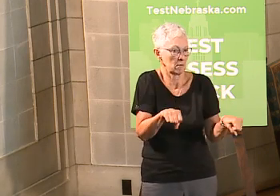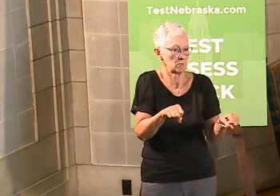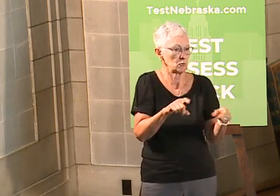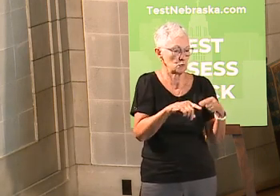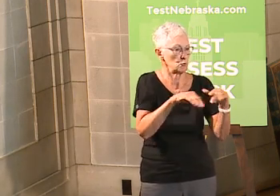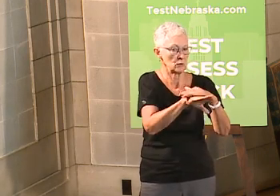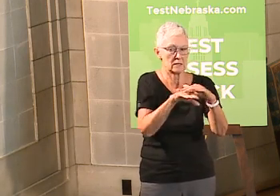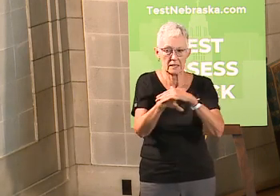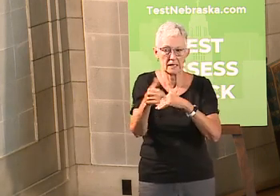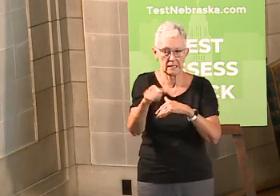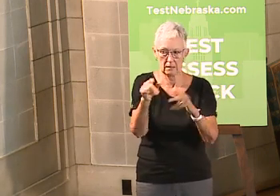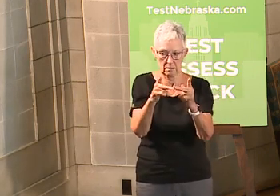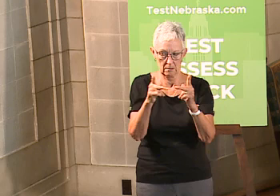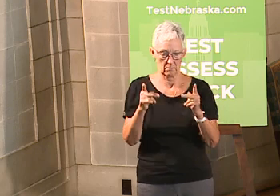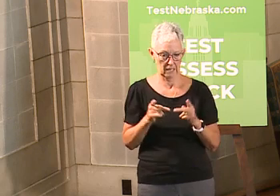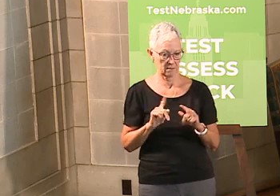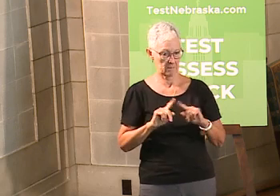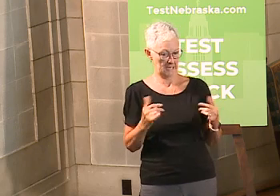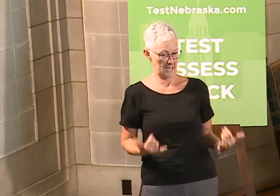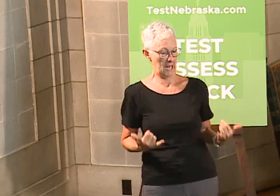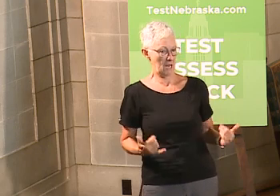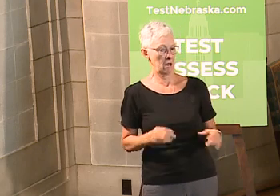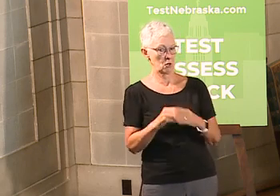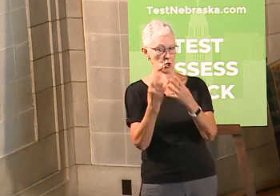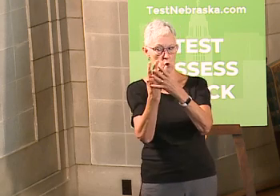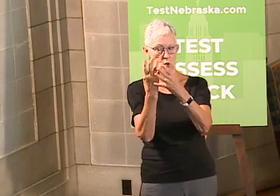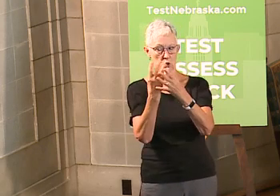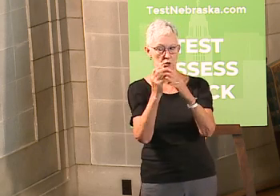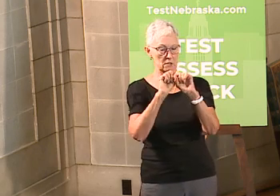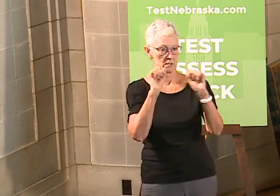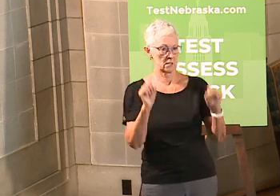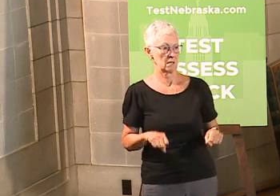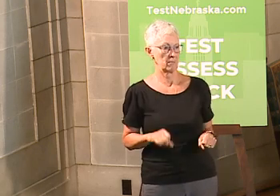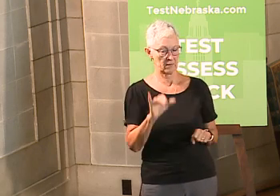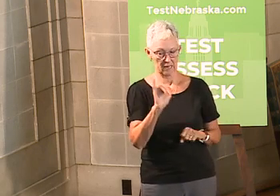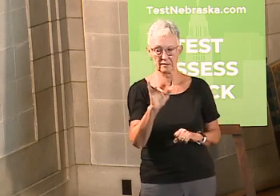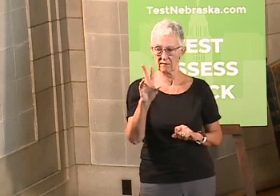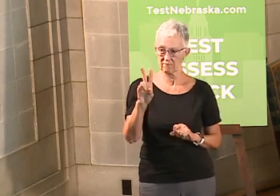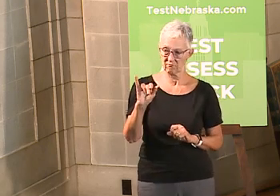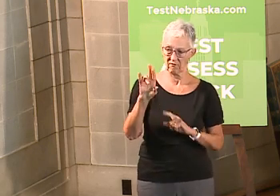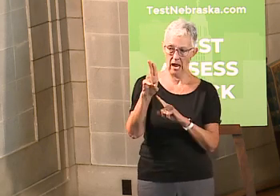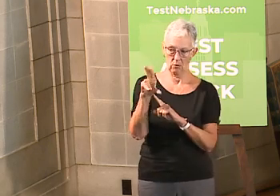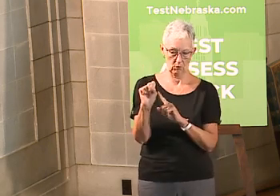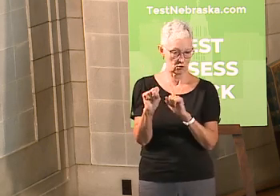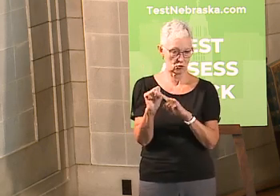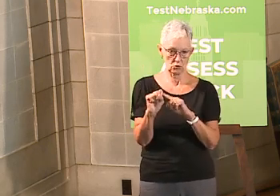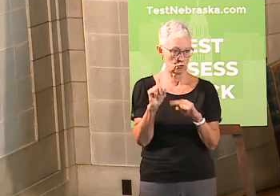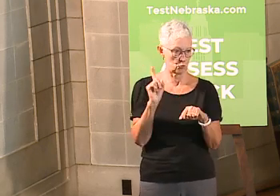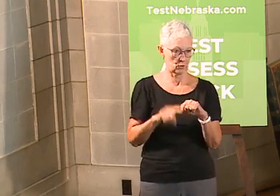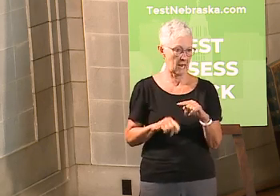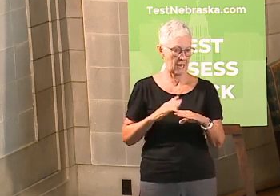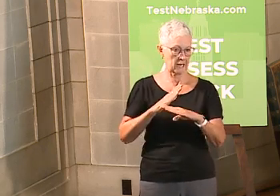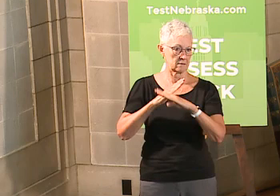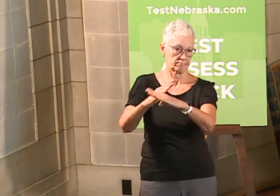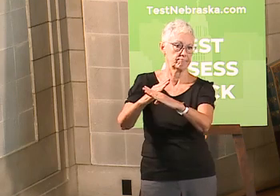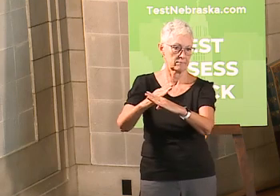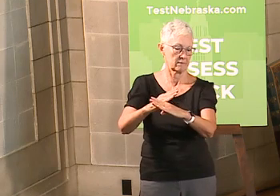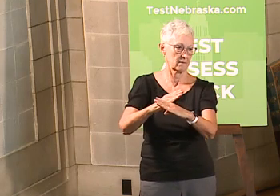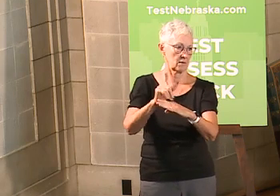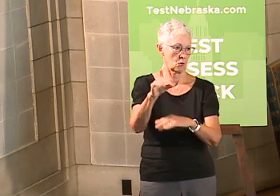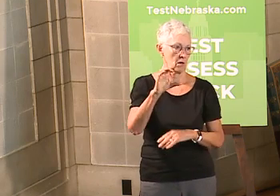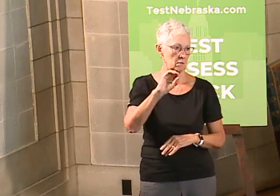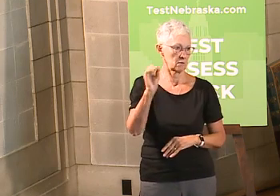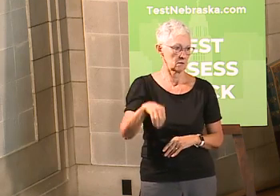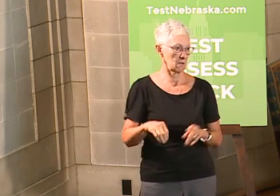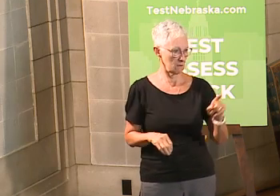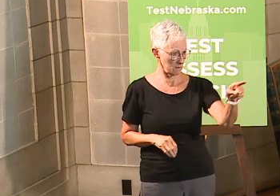mitigate it within our correction system. But at the end of the day, this is a virus. You can't stop it from coming. Are inmates less, are they wearing